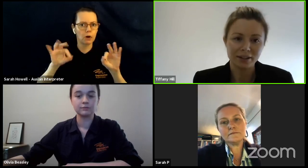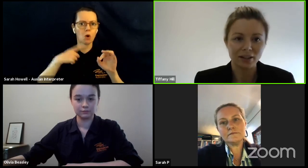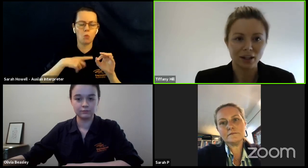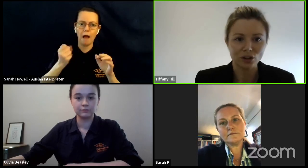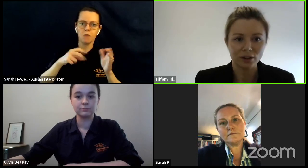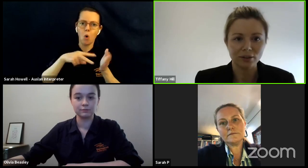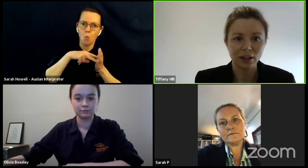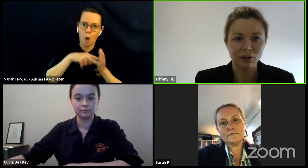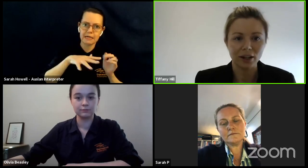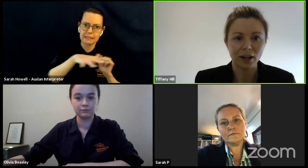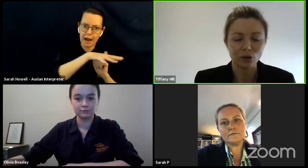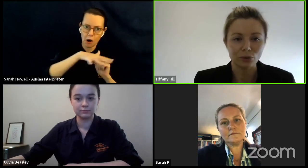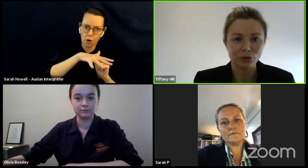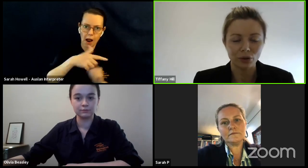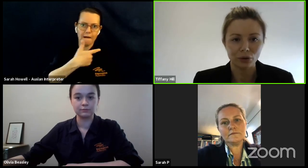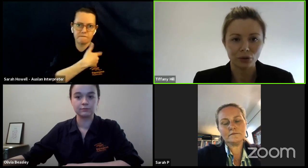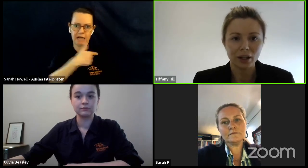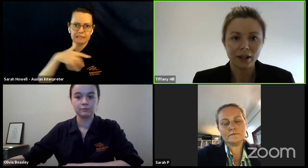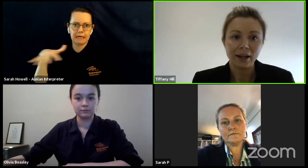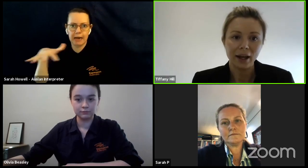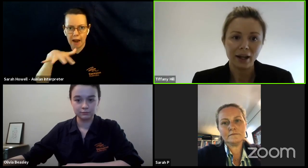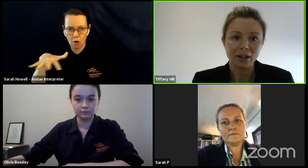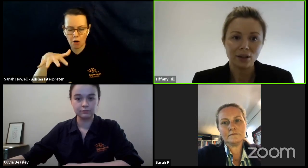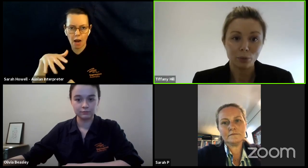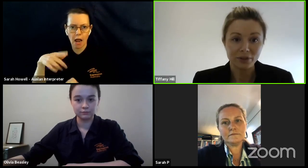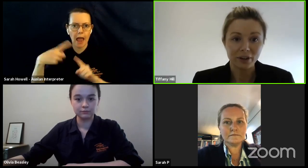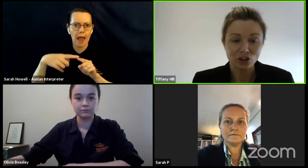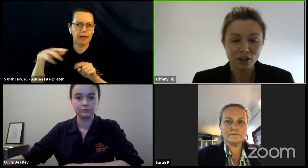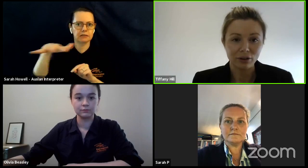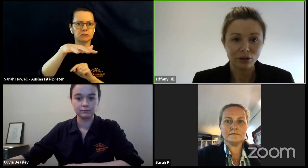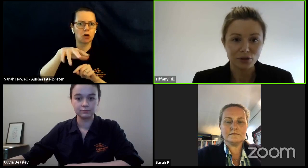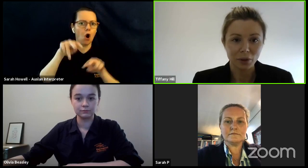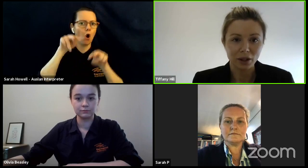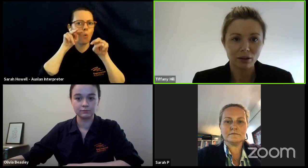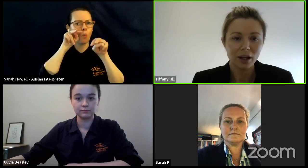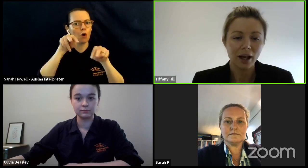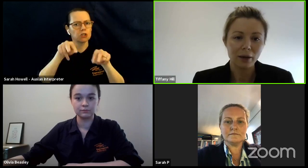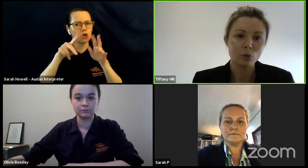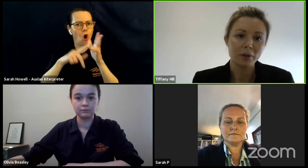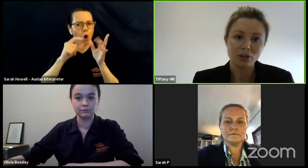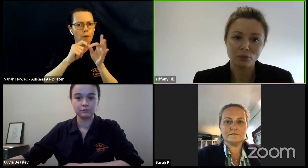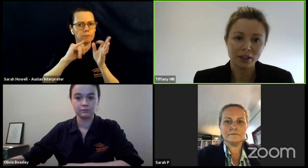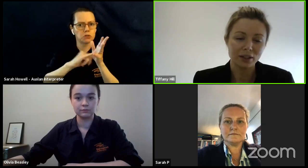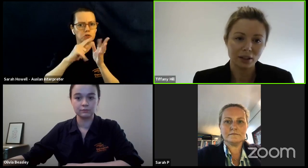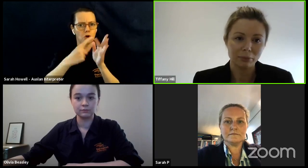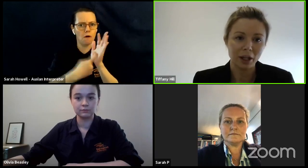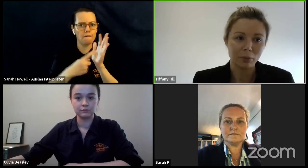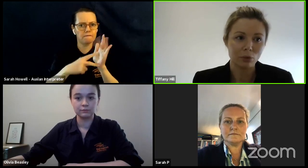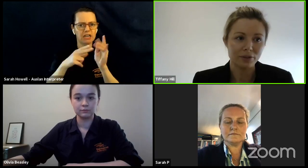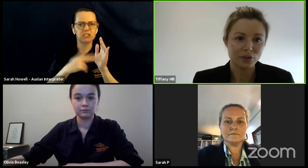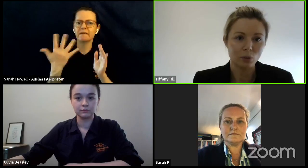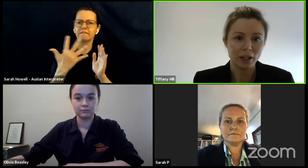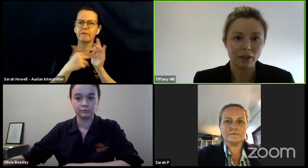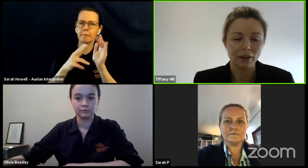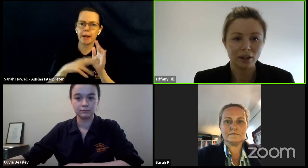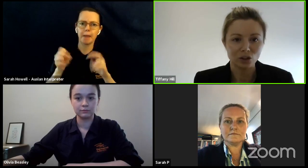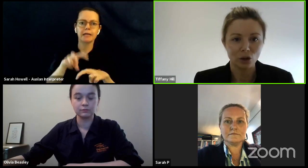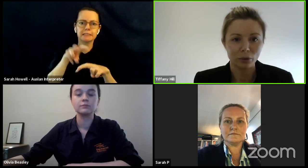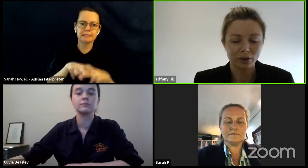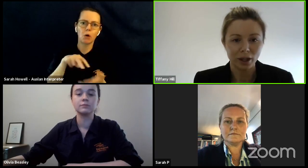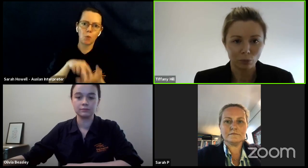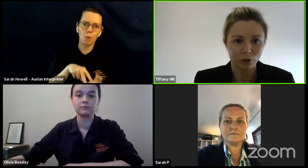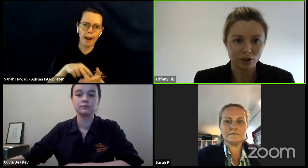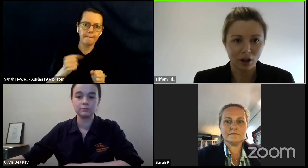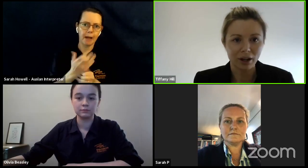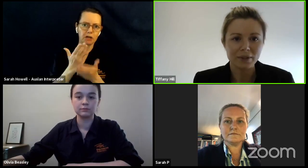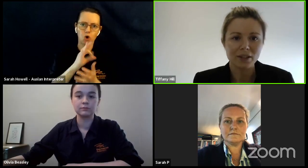a vaccination area, and also a observation area as well, and we'll be directing people as to where they need to